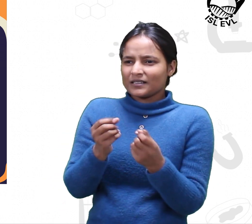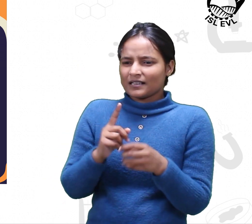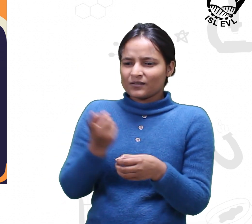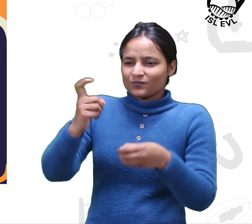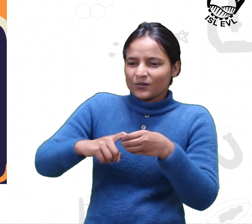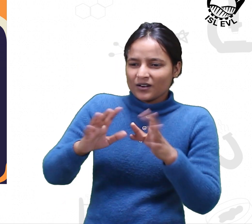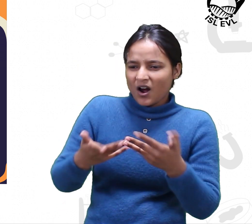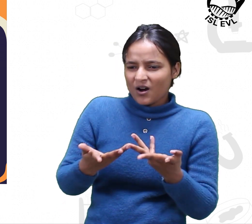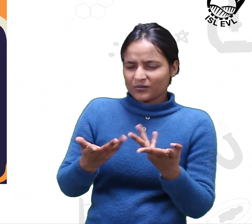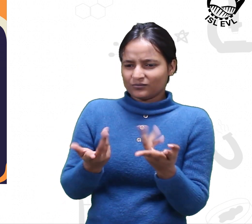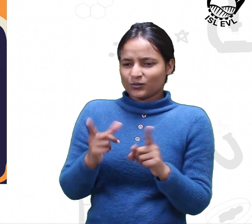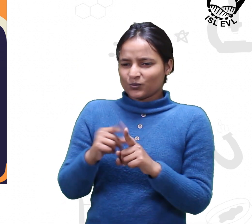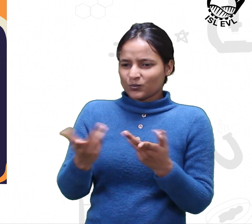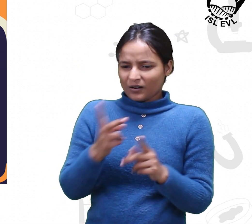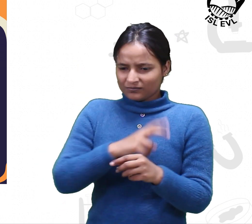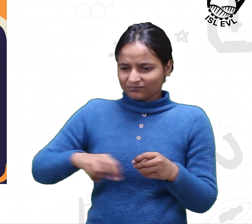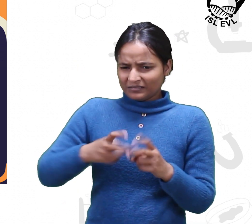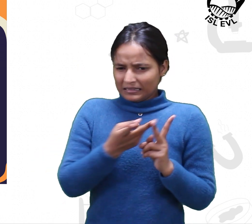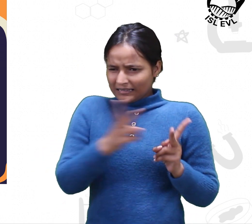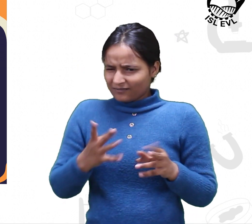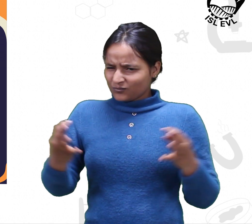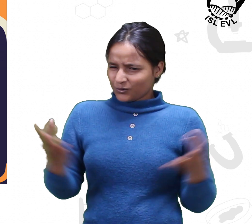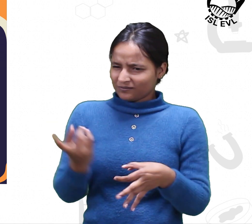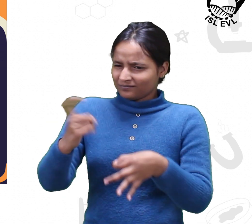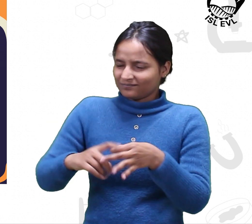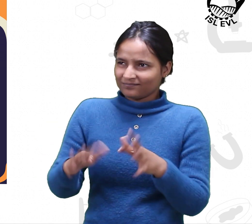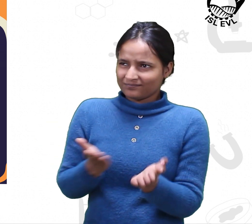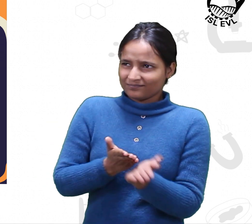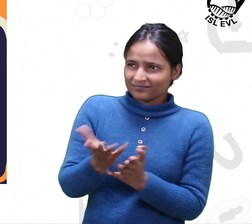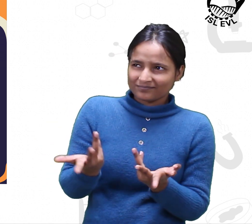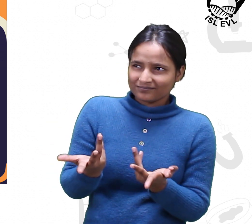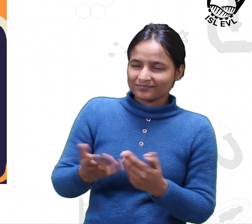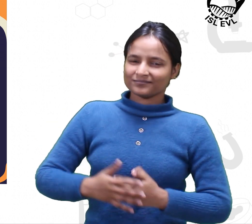should remember, keep in mind to build a career beyond engineering and medicine, probably?